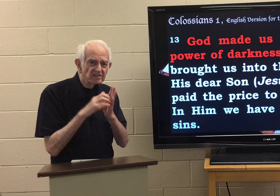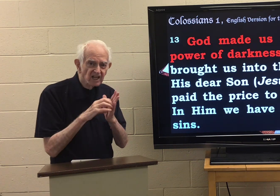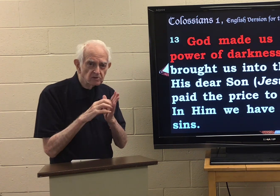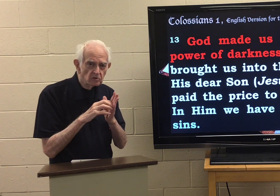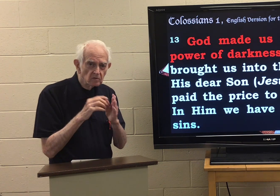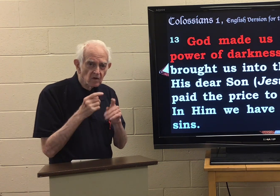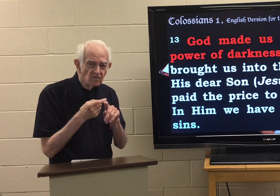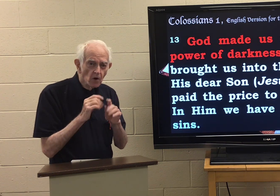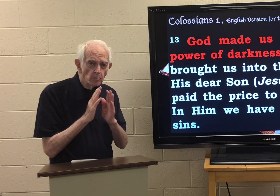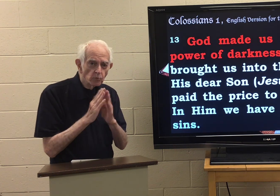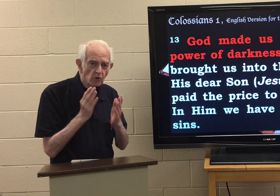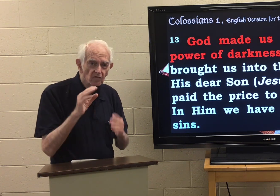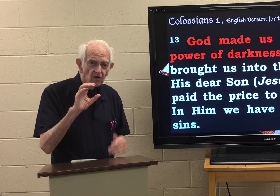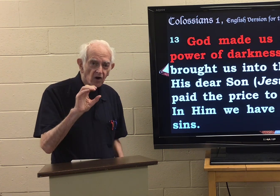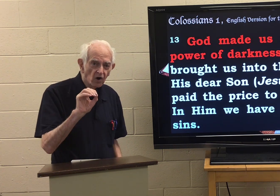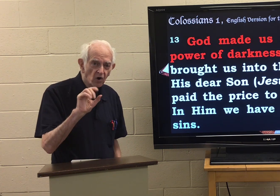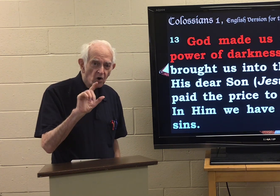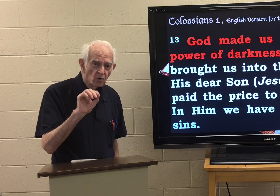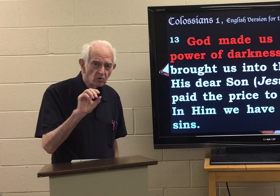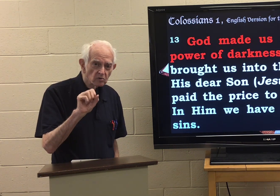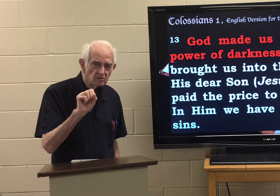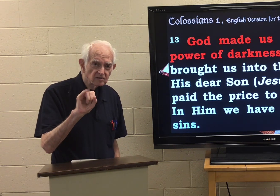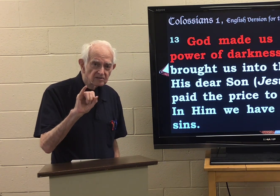Another passage from the book of Colossians